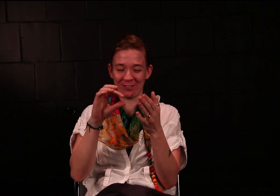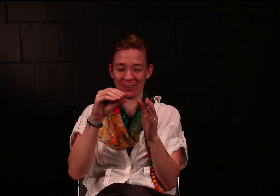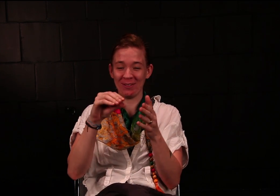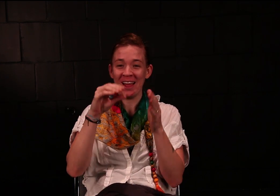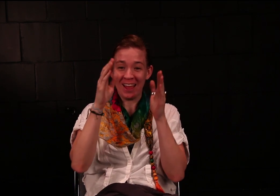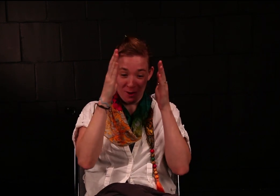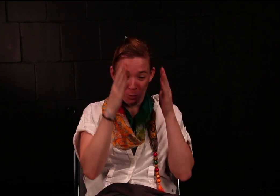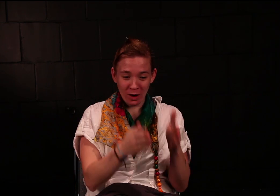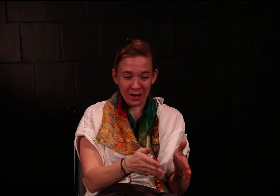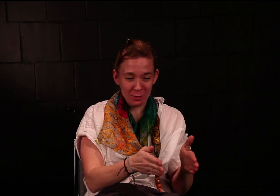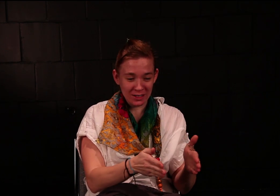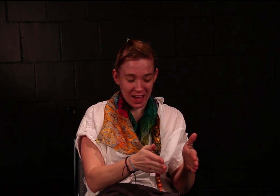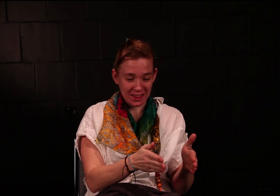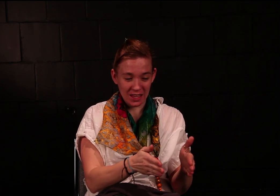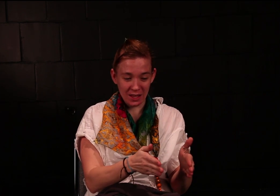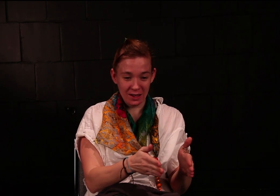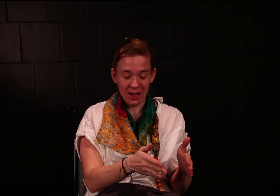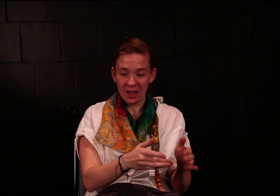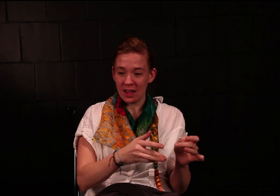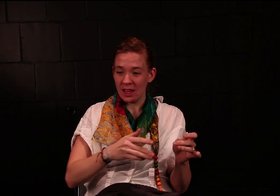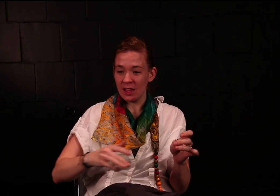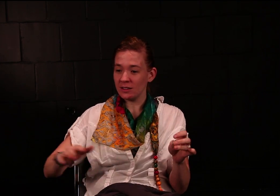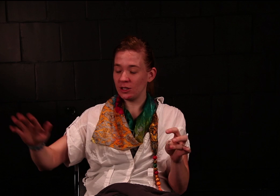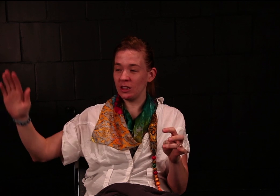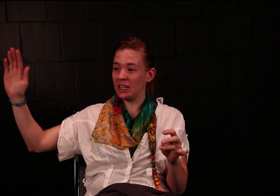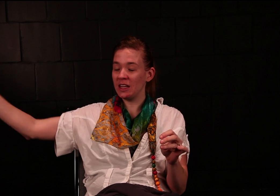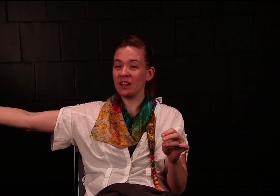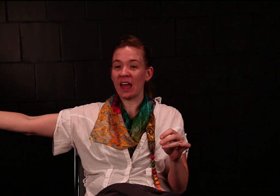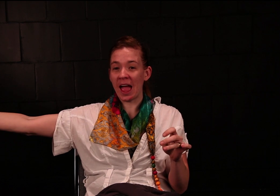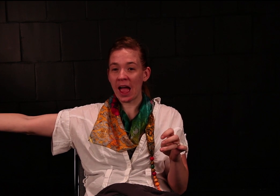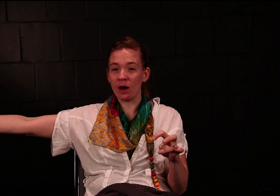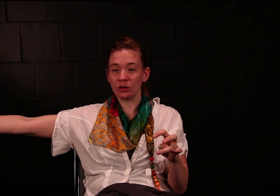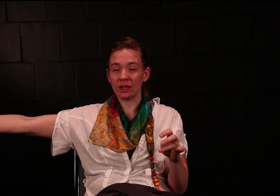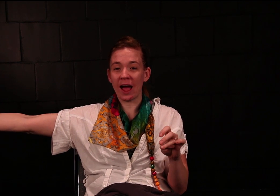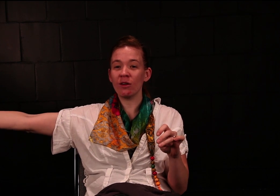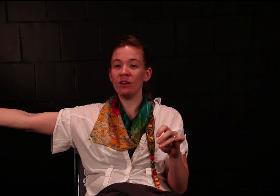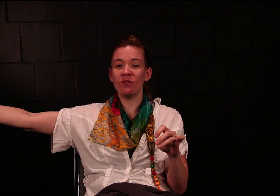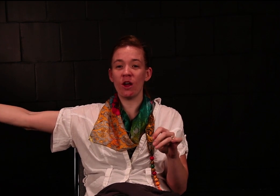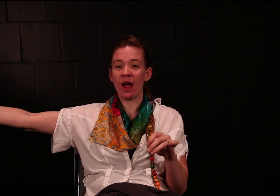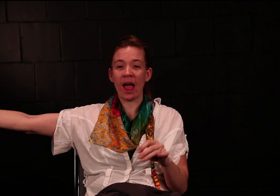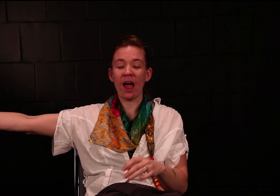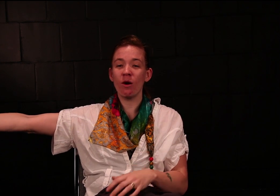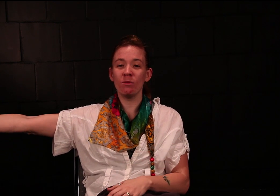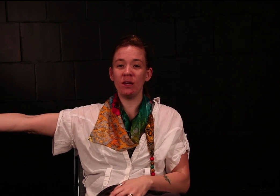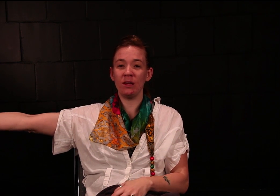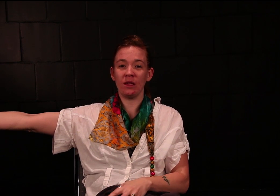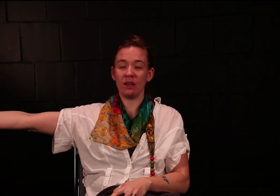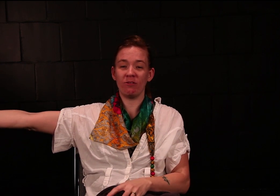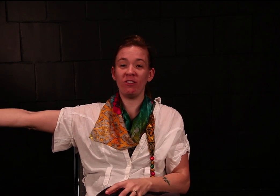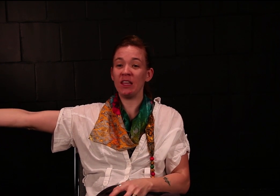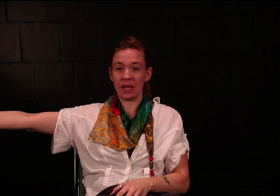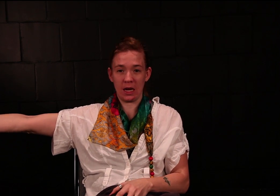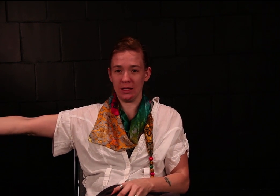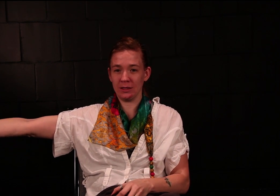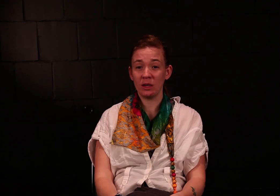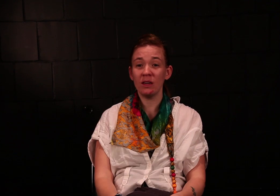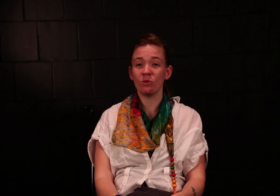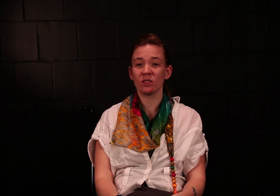from where he was at the end to the end of the house. I don't even know how many feet that is. It was